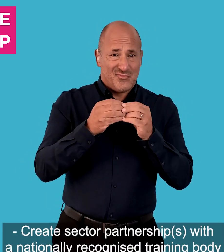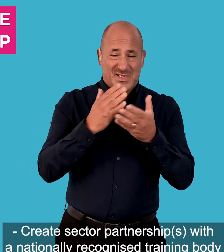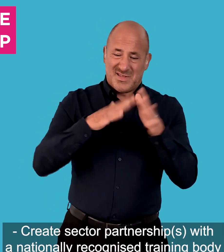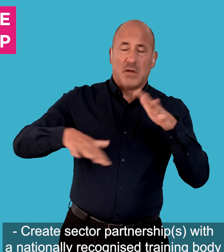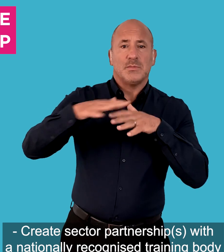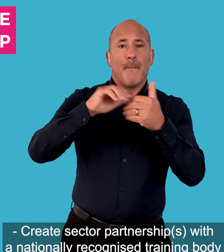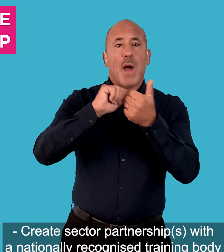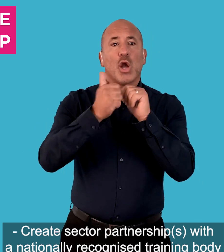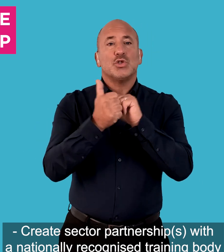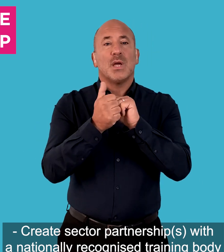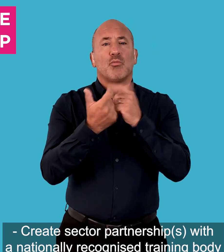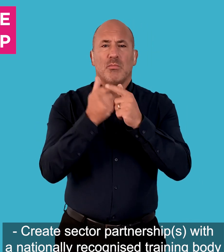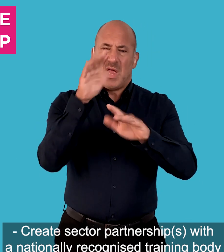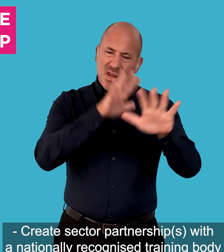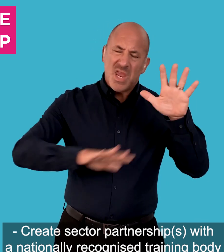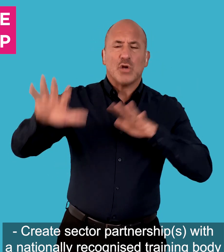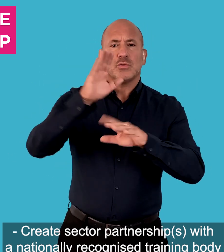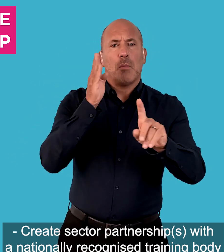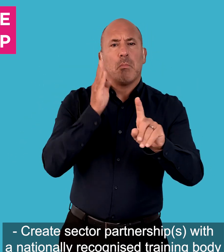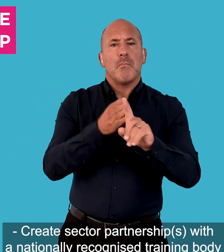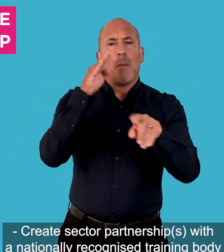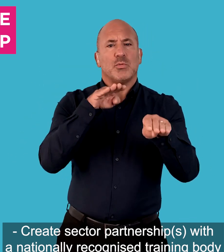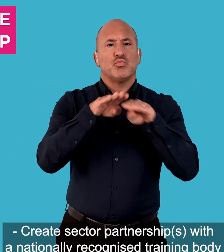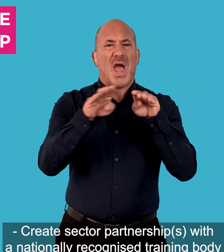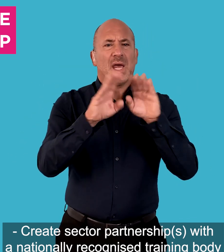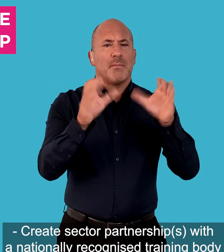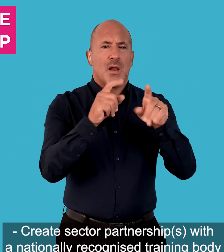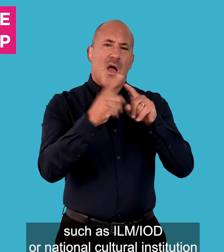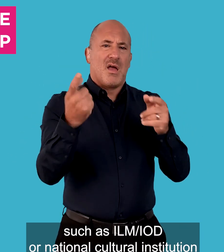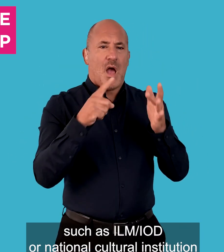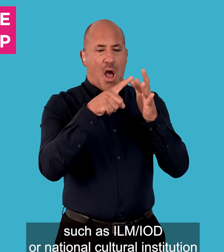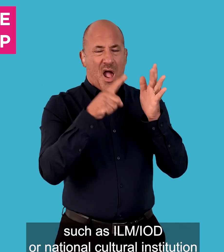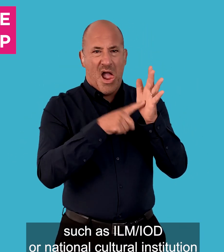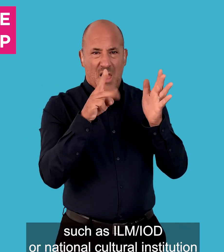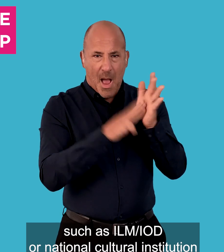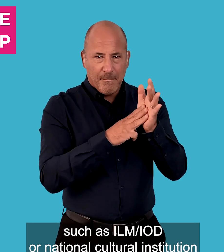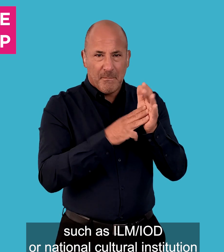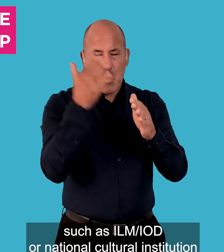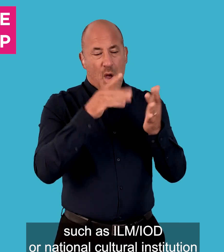Create sector partnership or partnerships with a nationally recognised training body such as